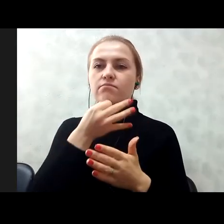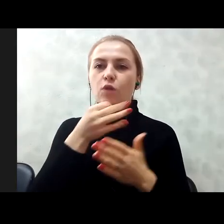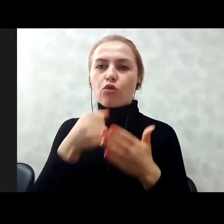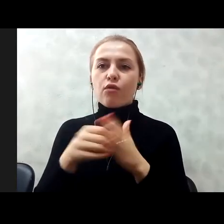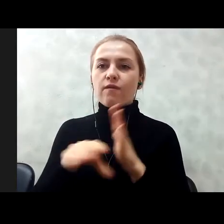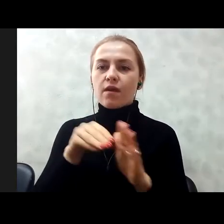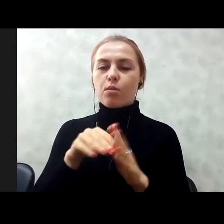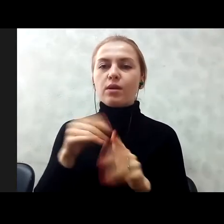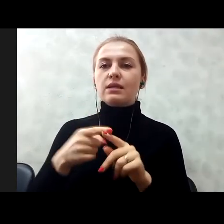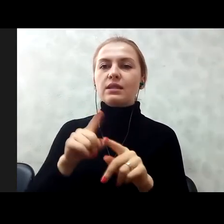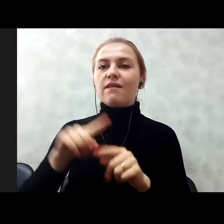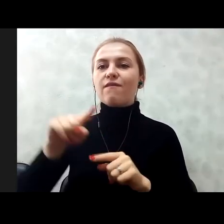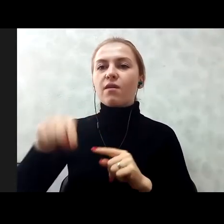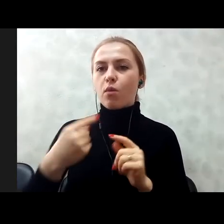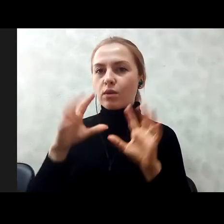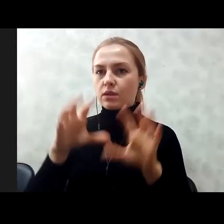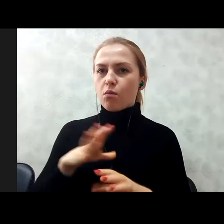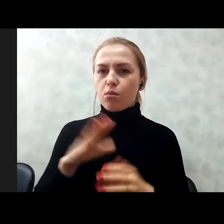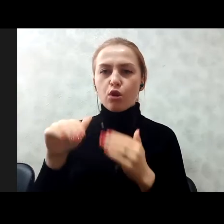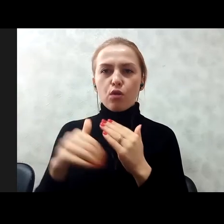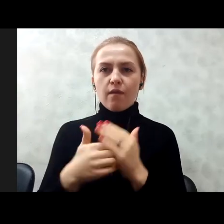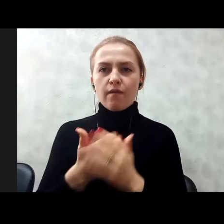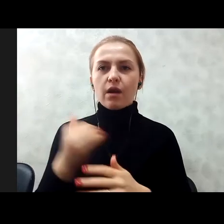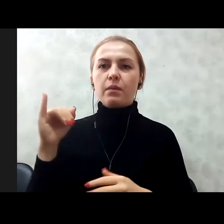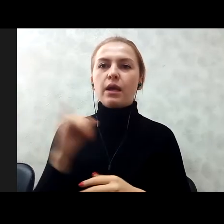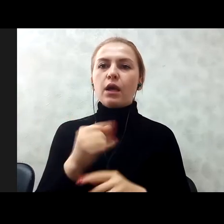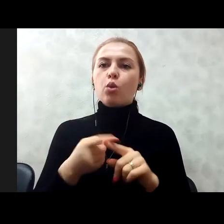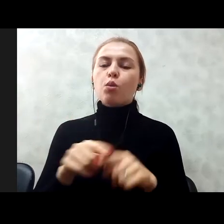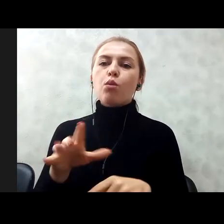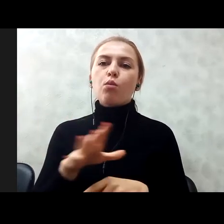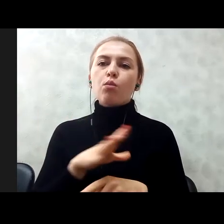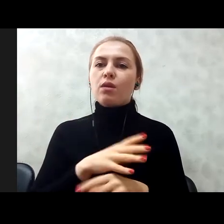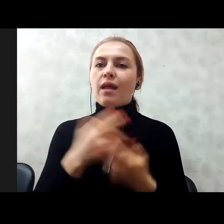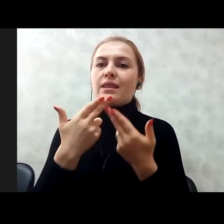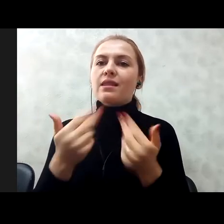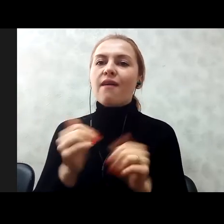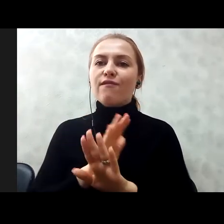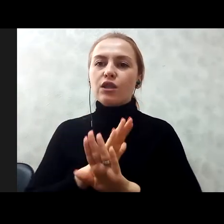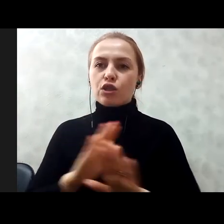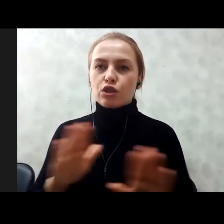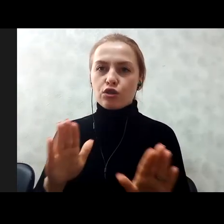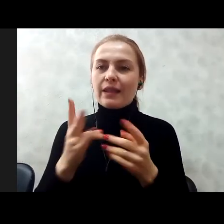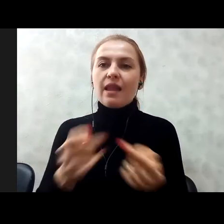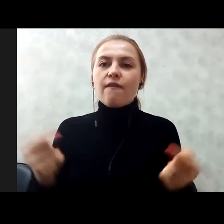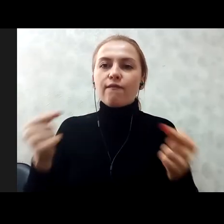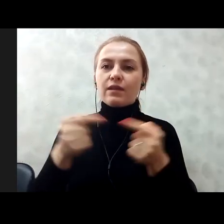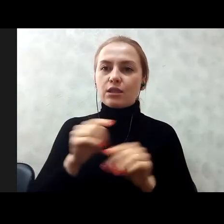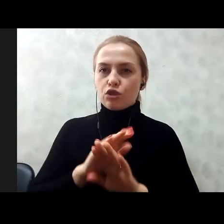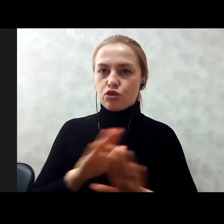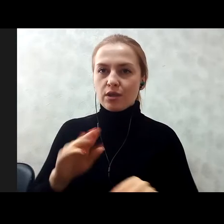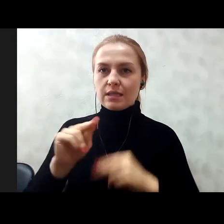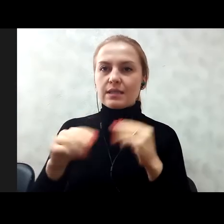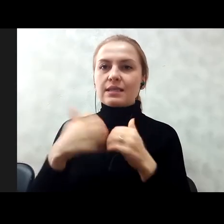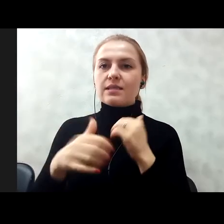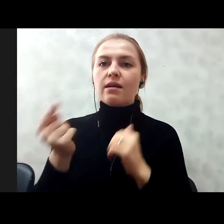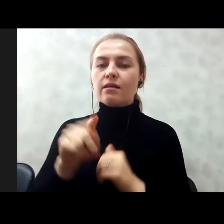these elections that there was considerable uncertainty about the powers and boundaries of different elected bodies, and the voters had a